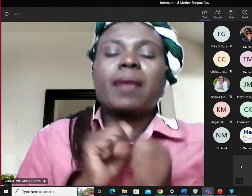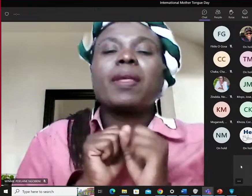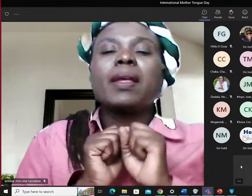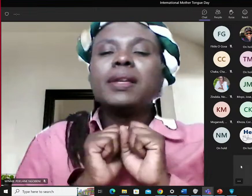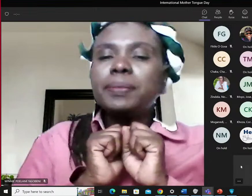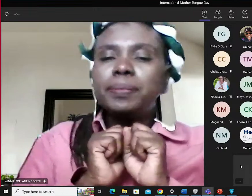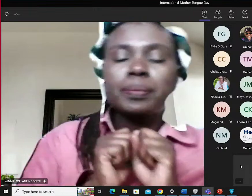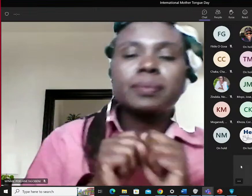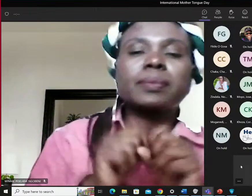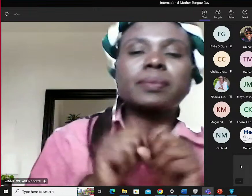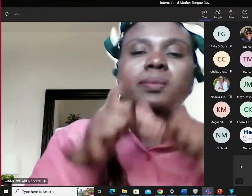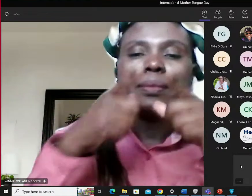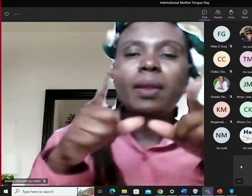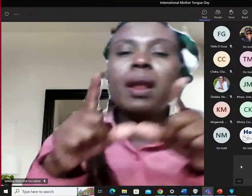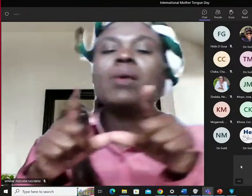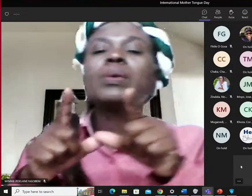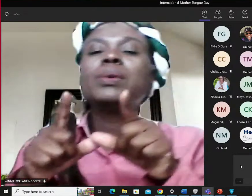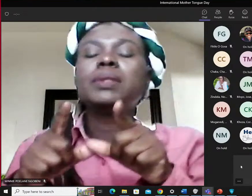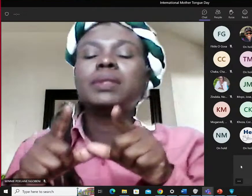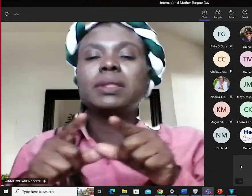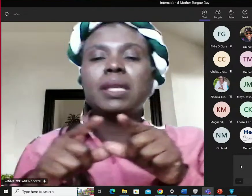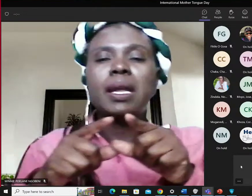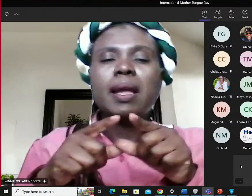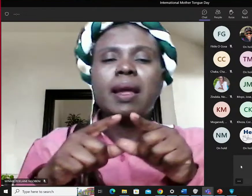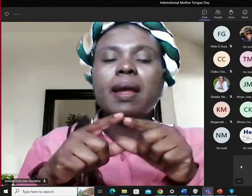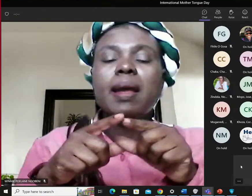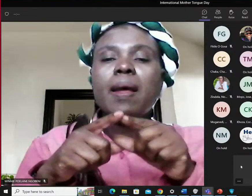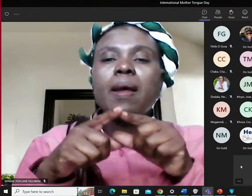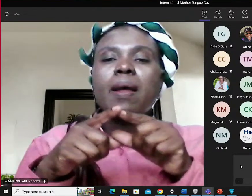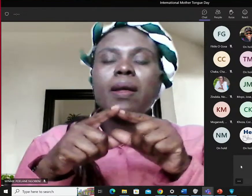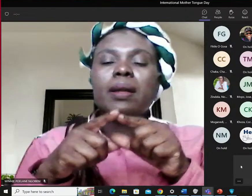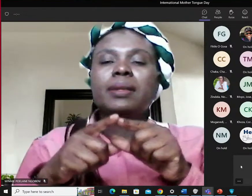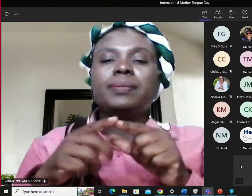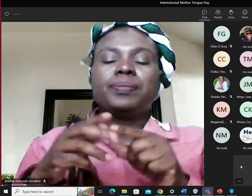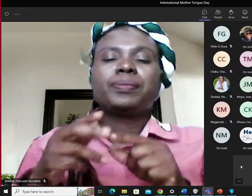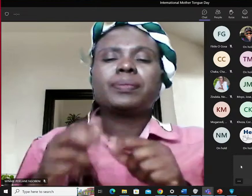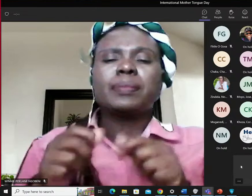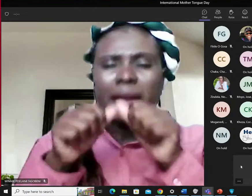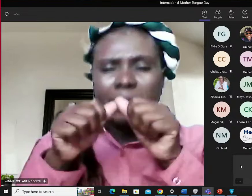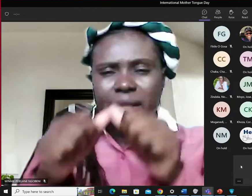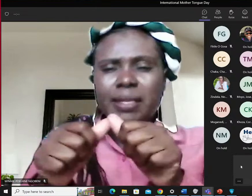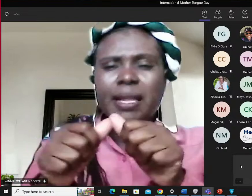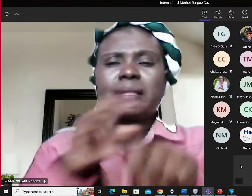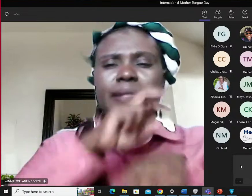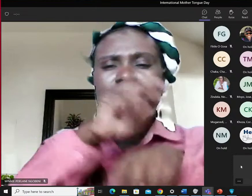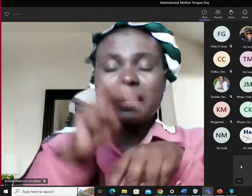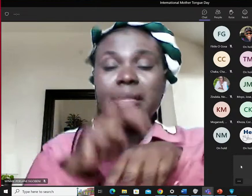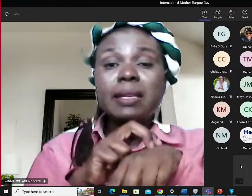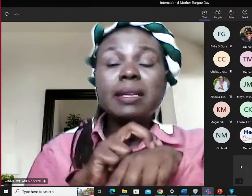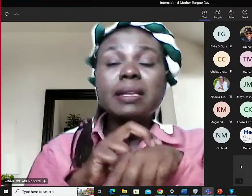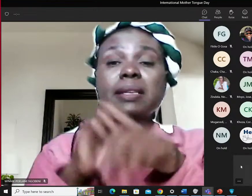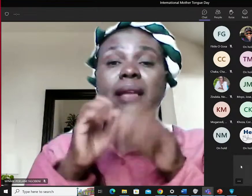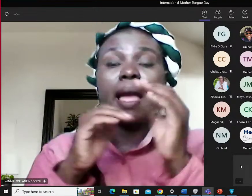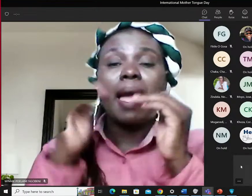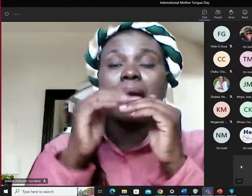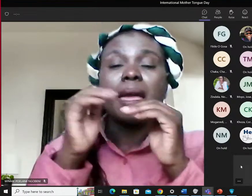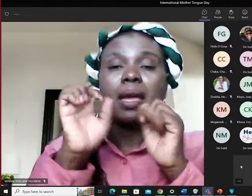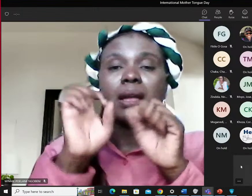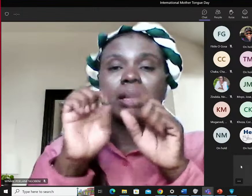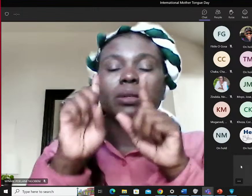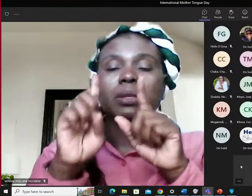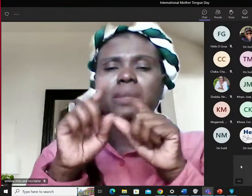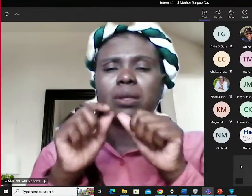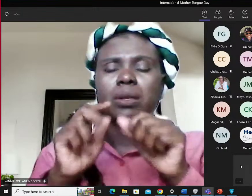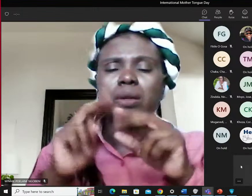for public higher institution emphasizes the need for higher education to value all indigenous